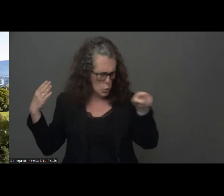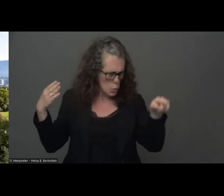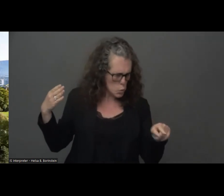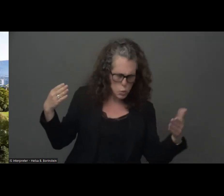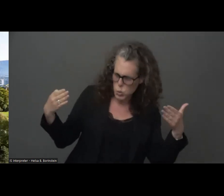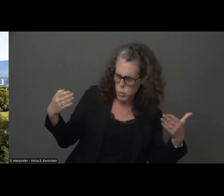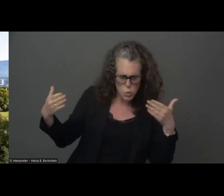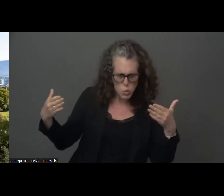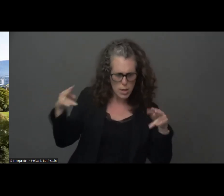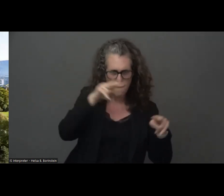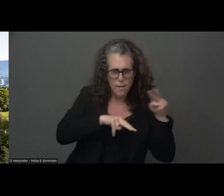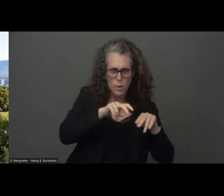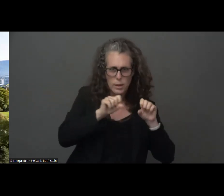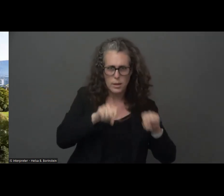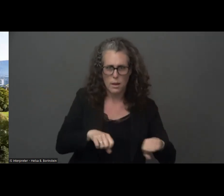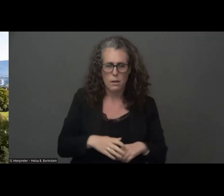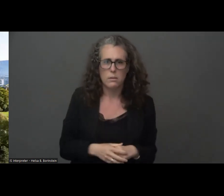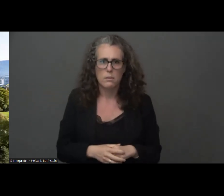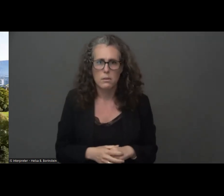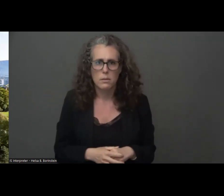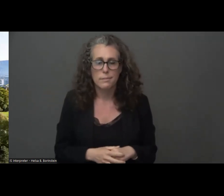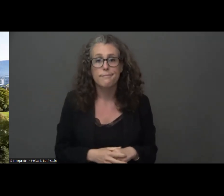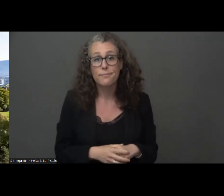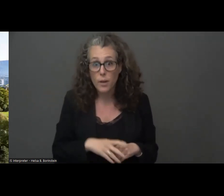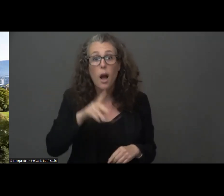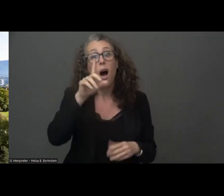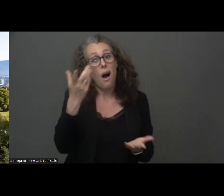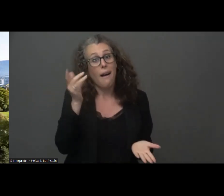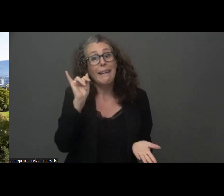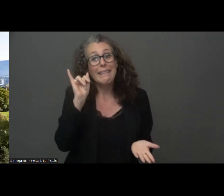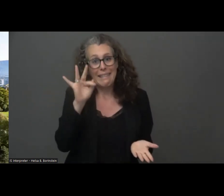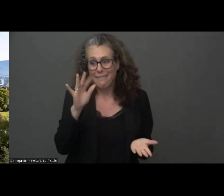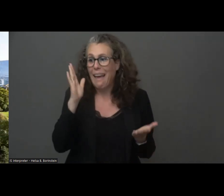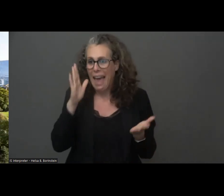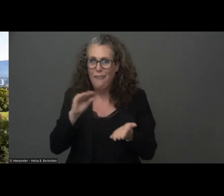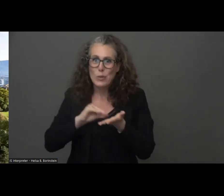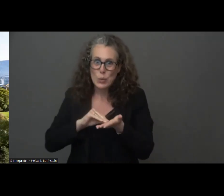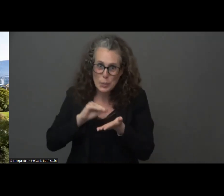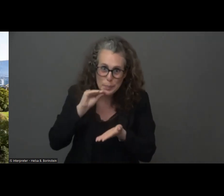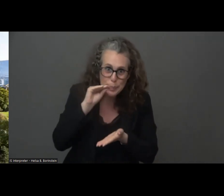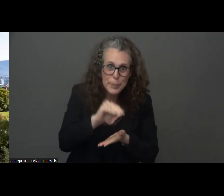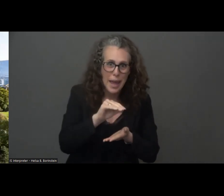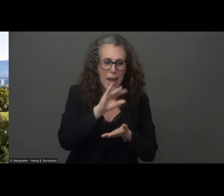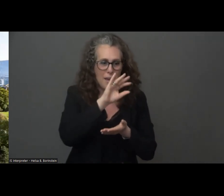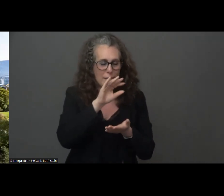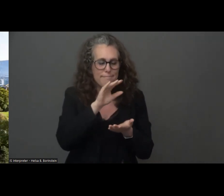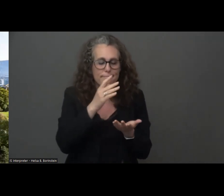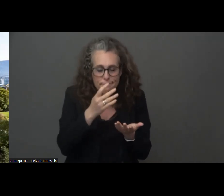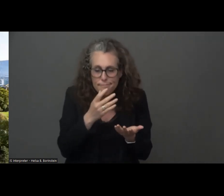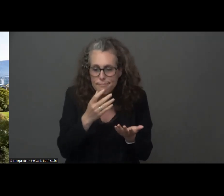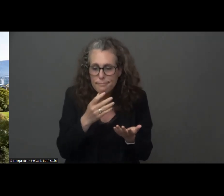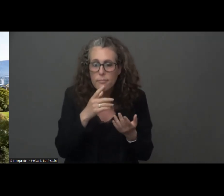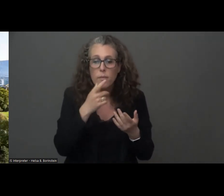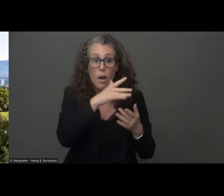be a slightly higher financial cost to implement and verify compliance to the standard, do your organizational